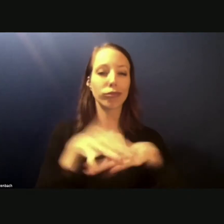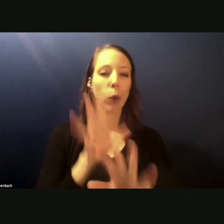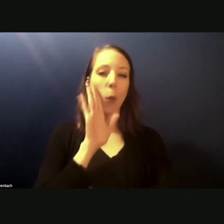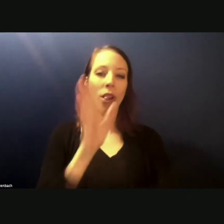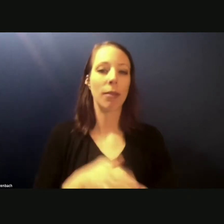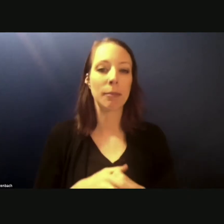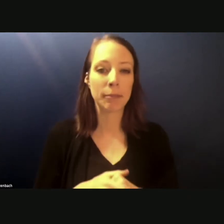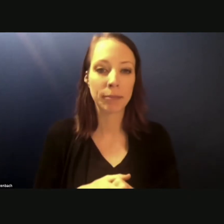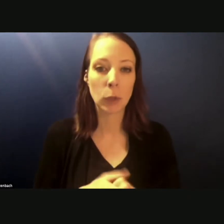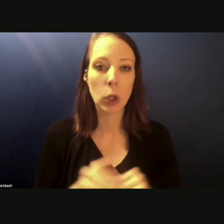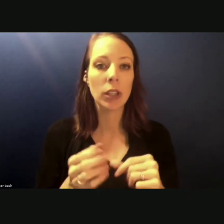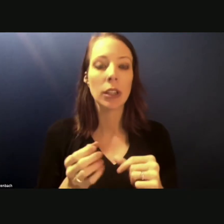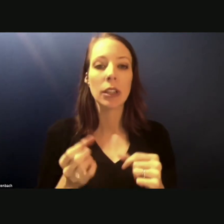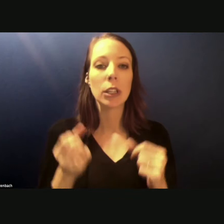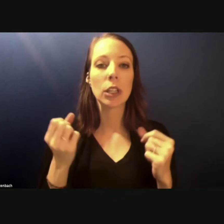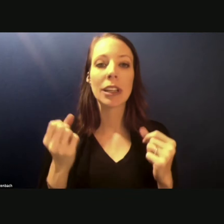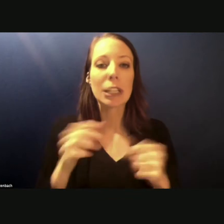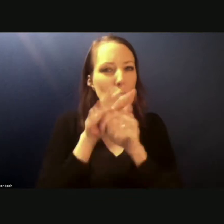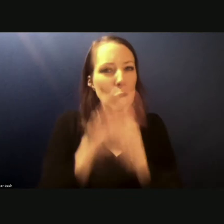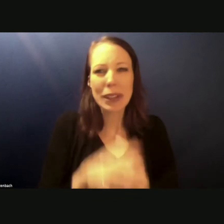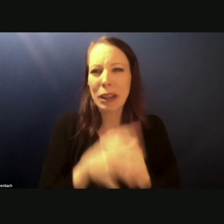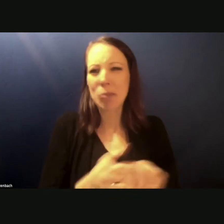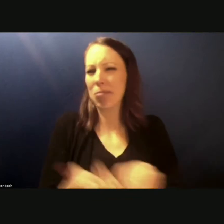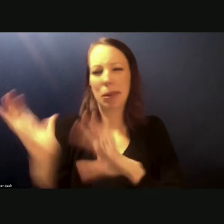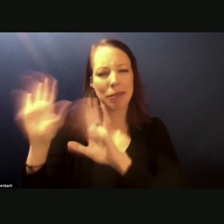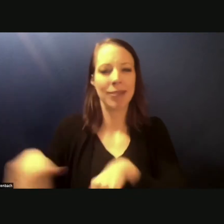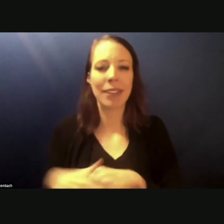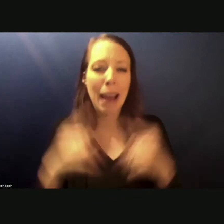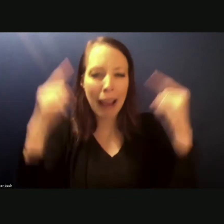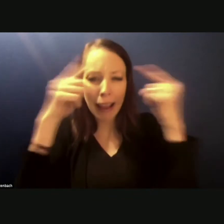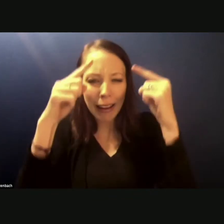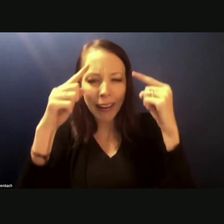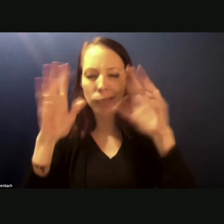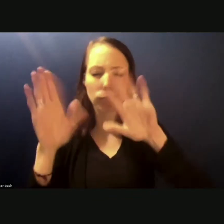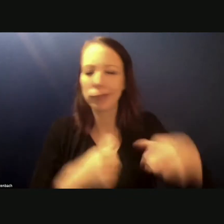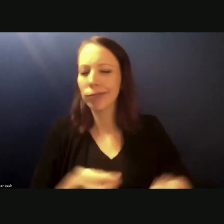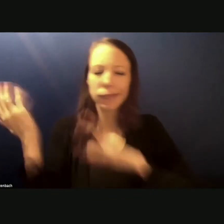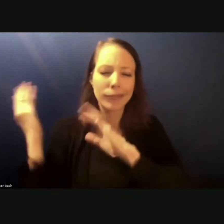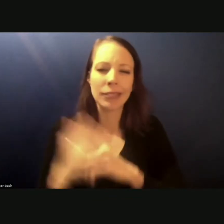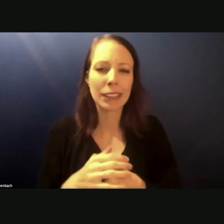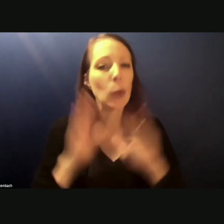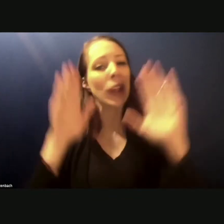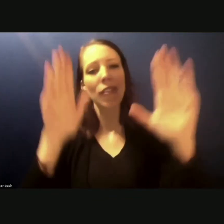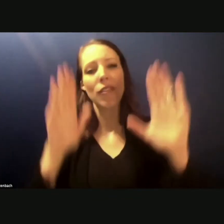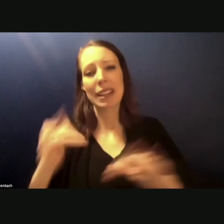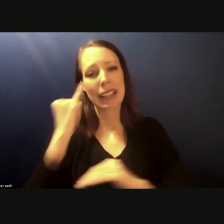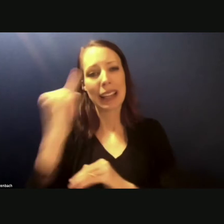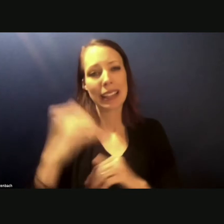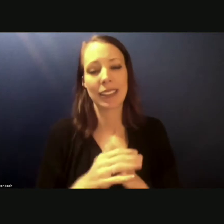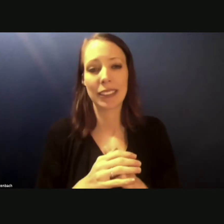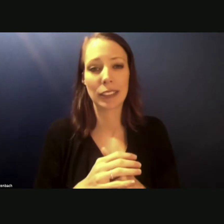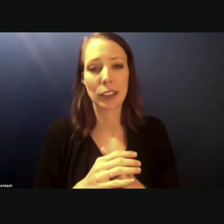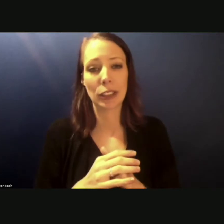It's so much less stressful and so much less headache. I really thought it was such a fantastic idea. And I thought it was genius what they did